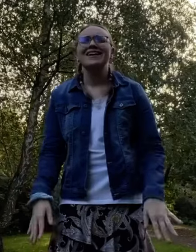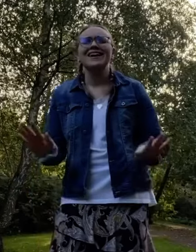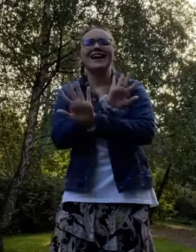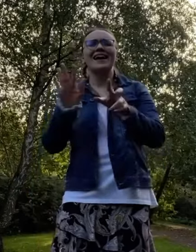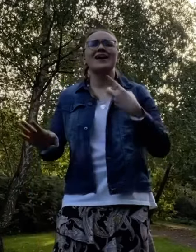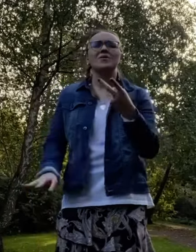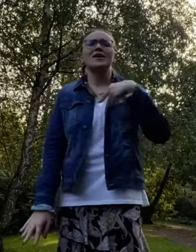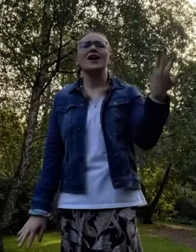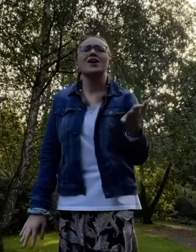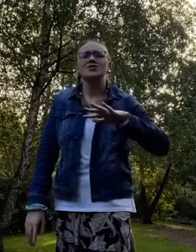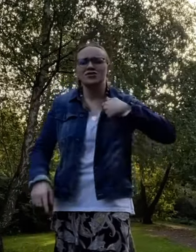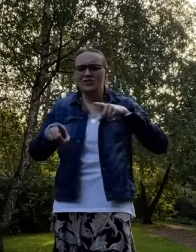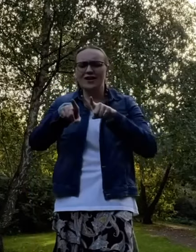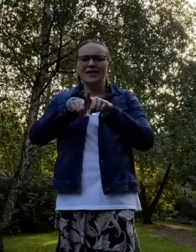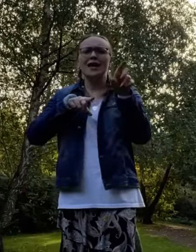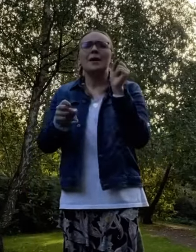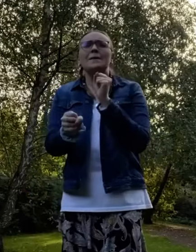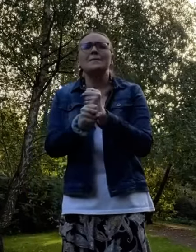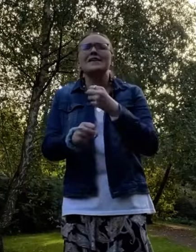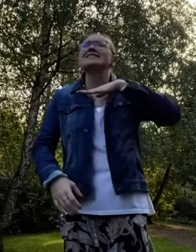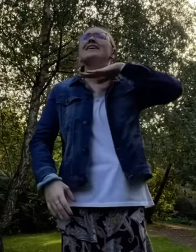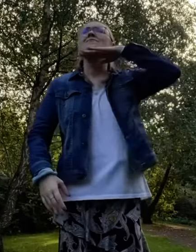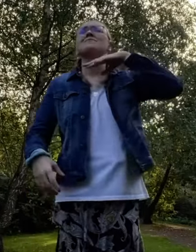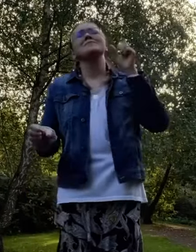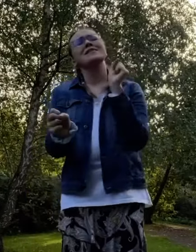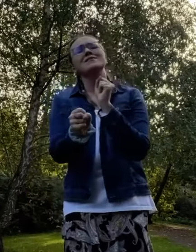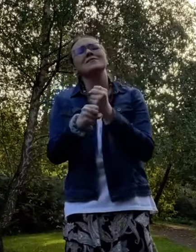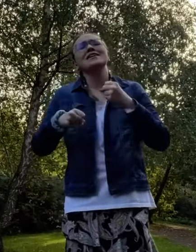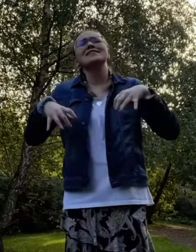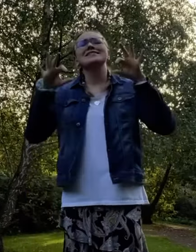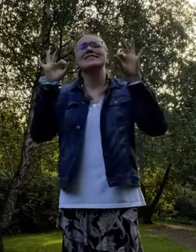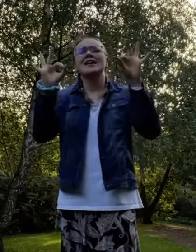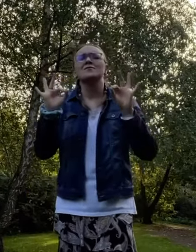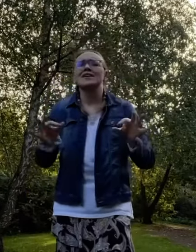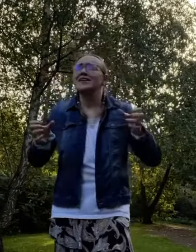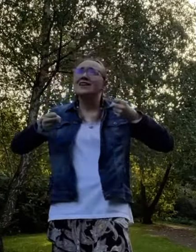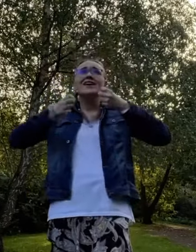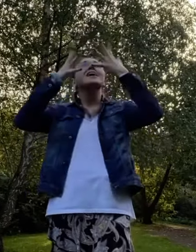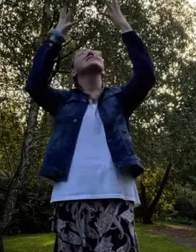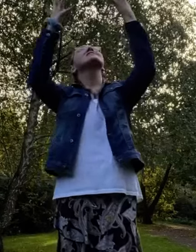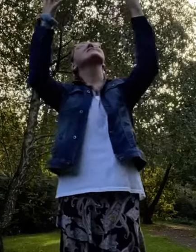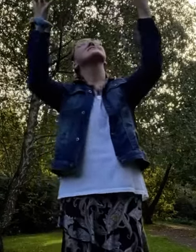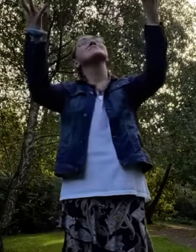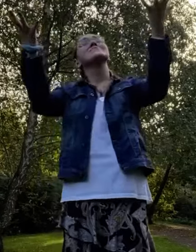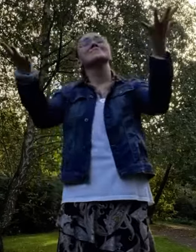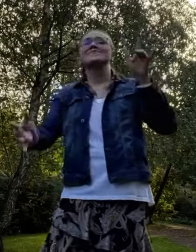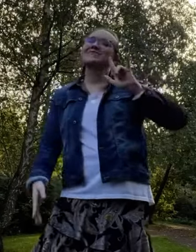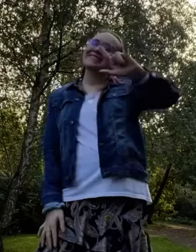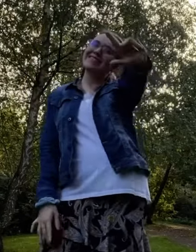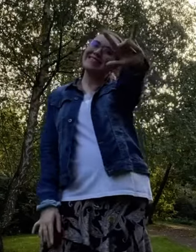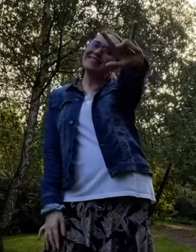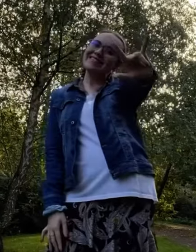Hey, we all just trying to be something, mean something all something Hey, we just trying